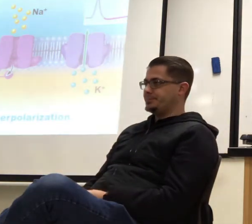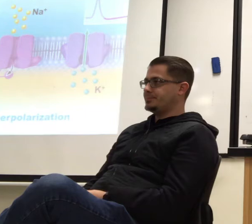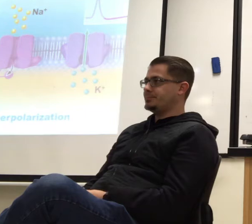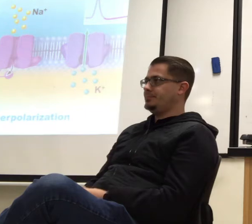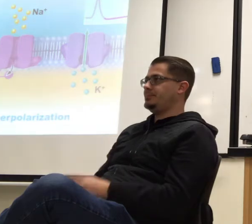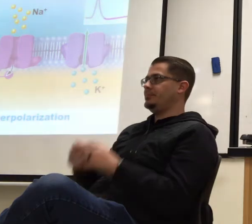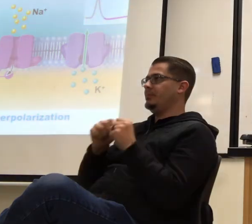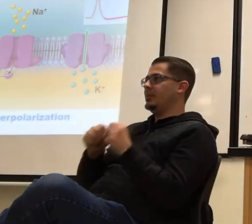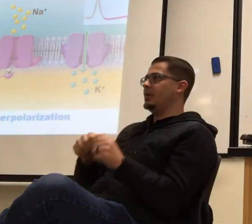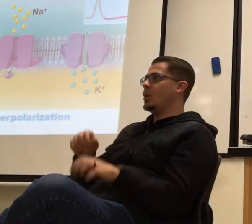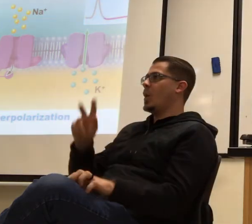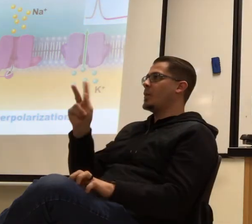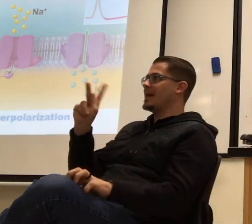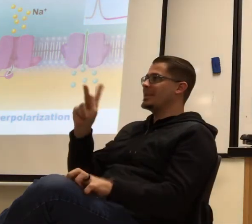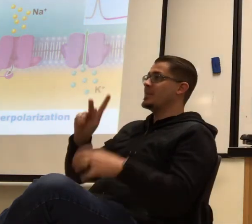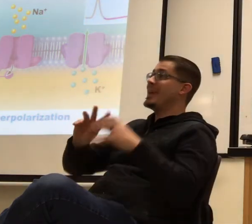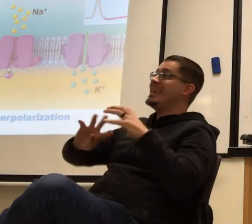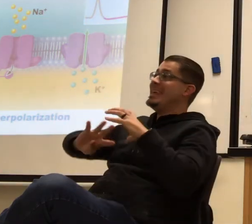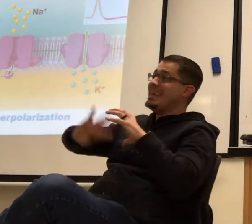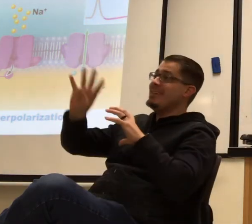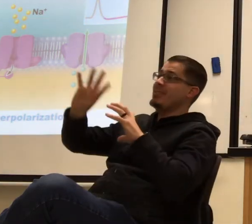potassium efflux